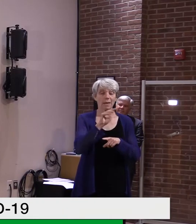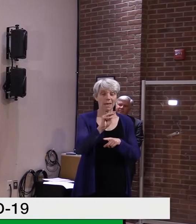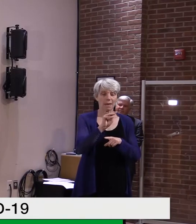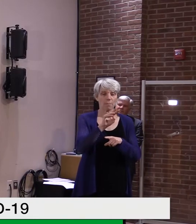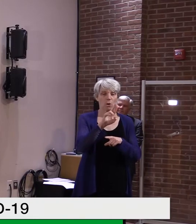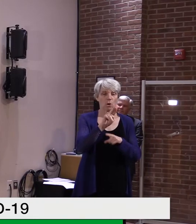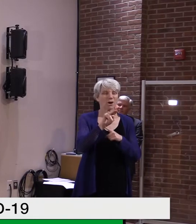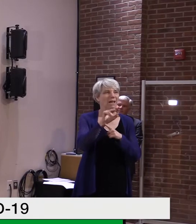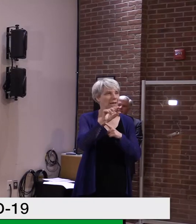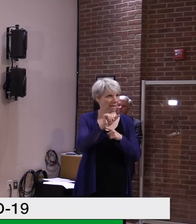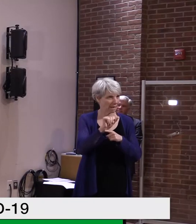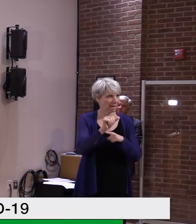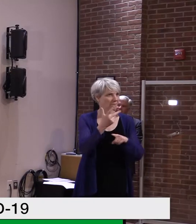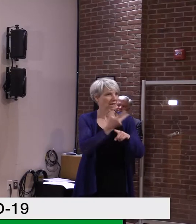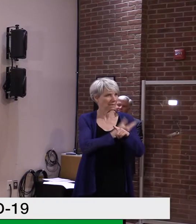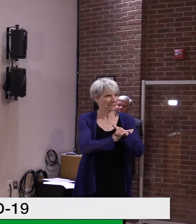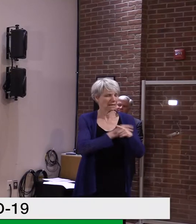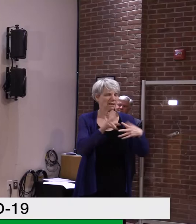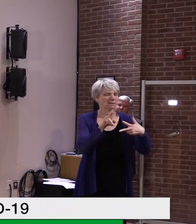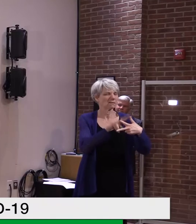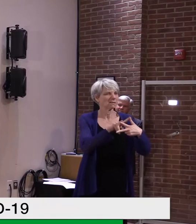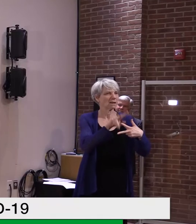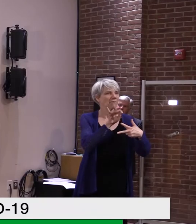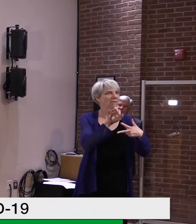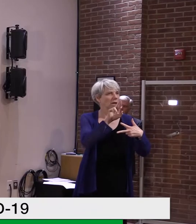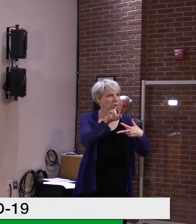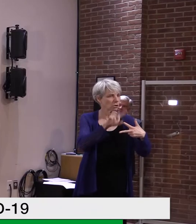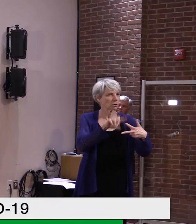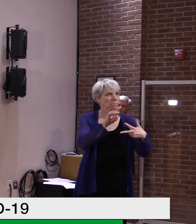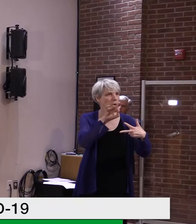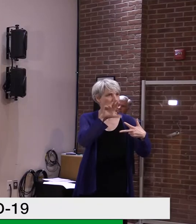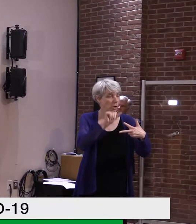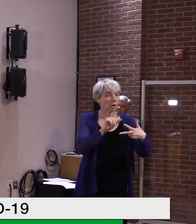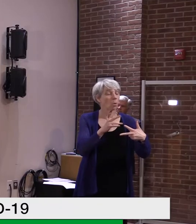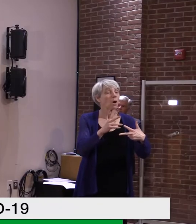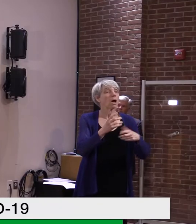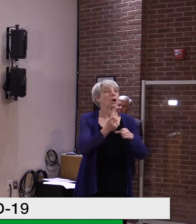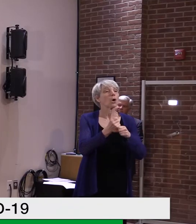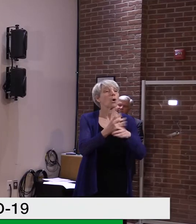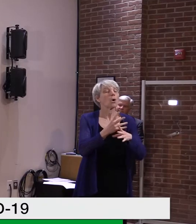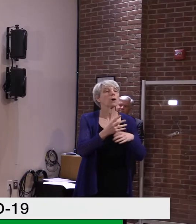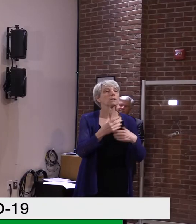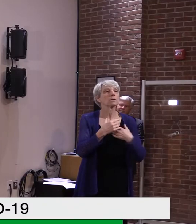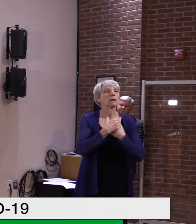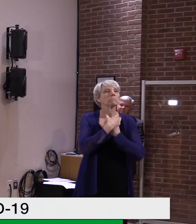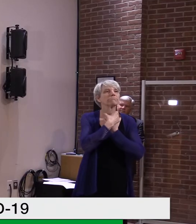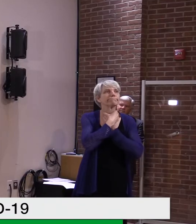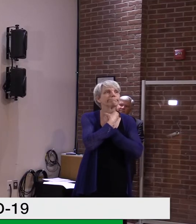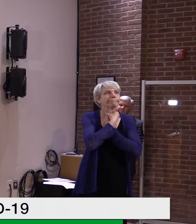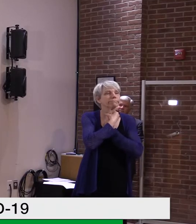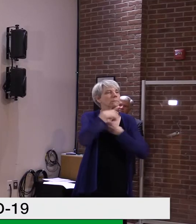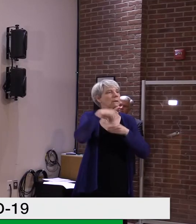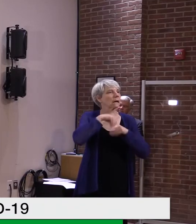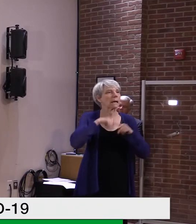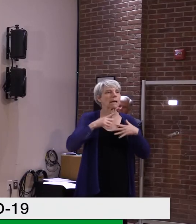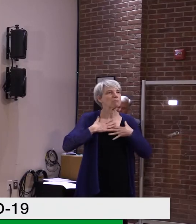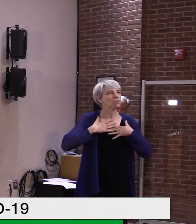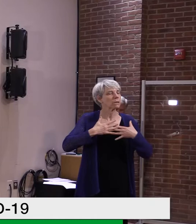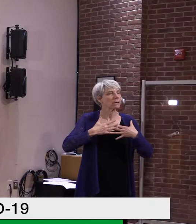vaccines, anaphylaxis, which occurs at a very, very low rate and is usually medically